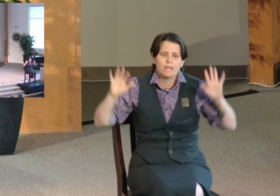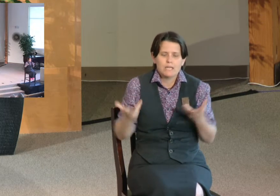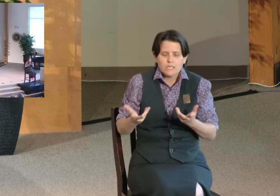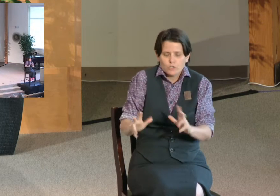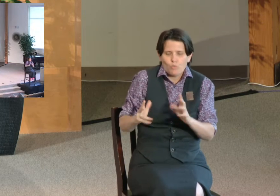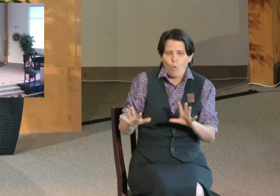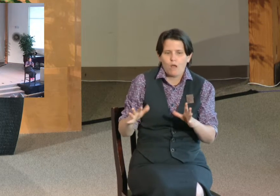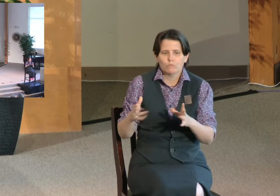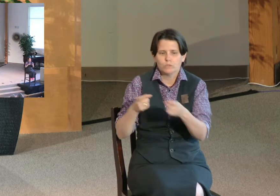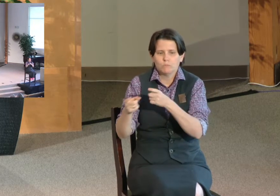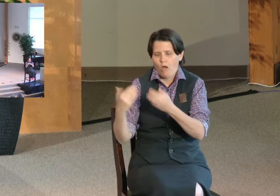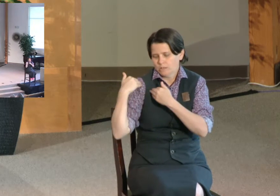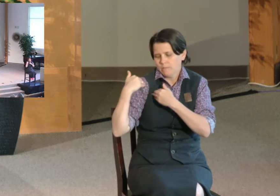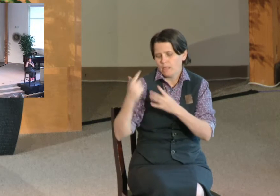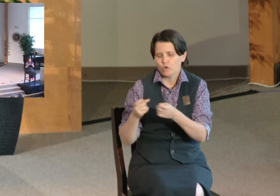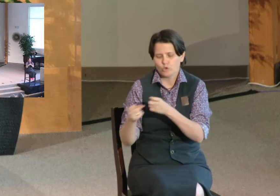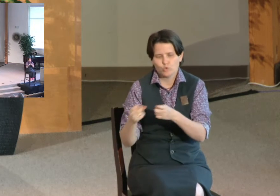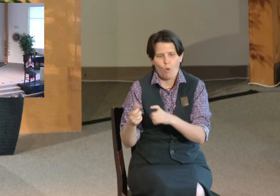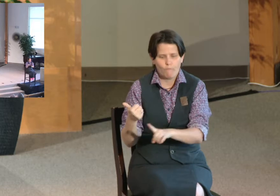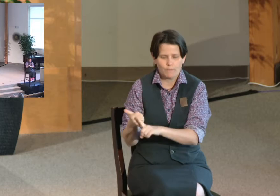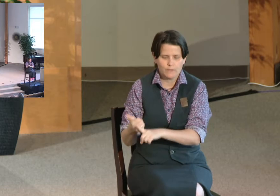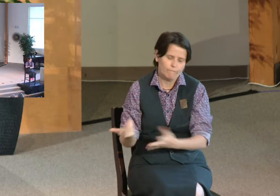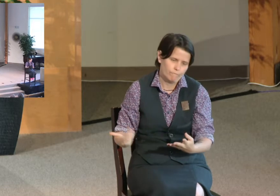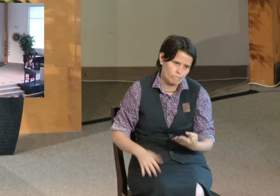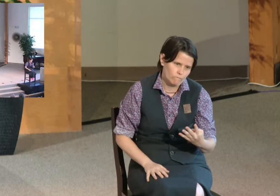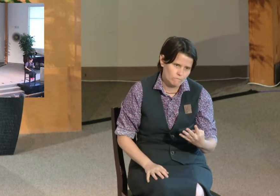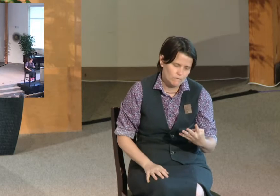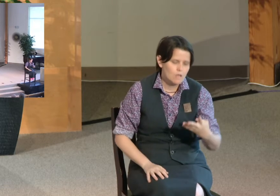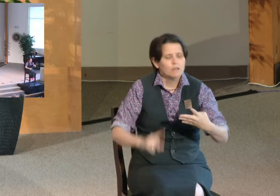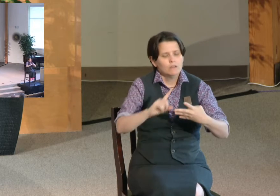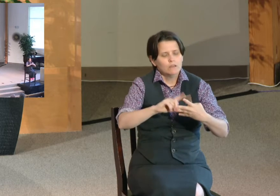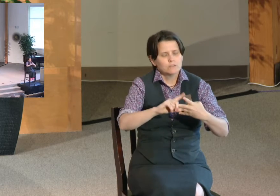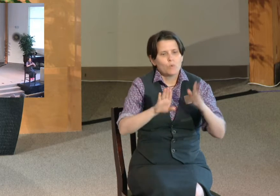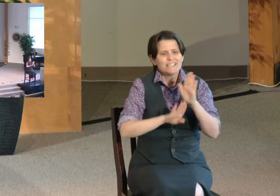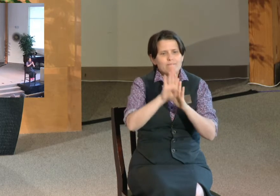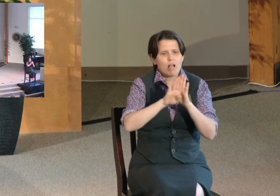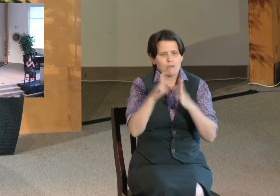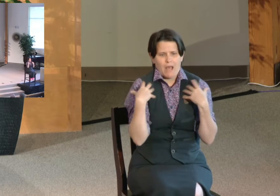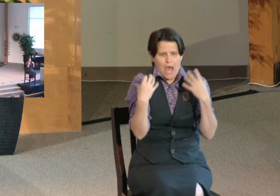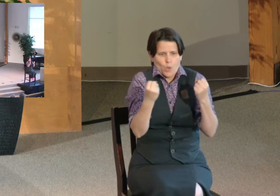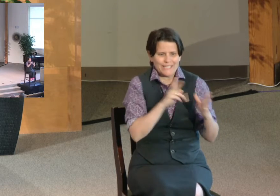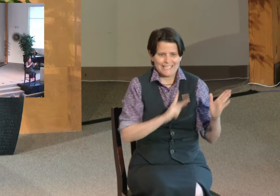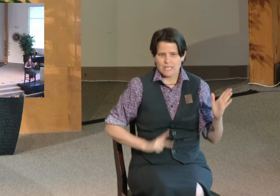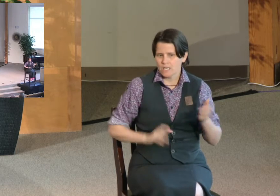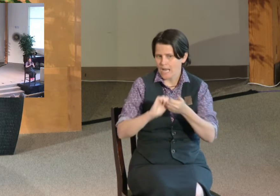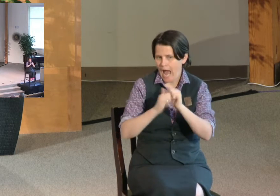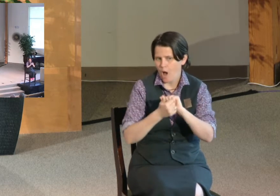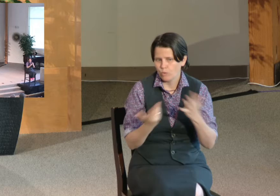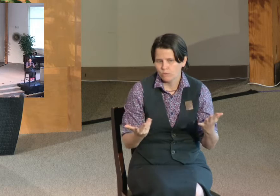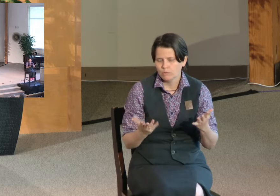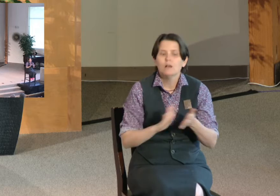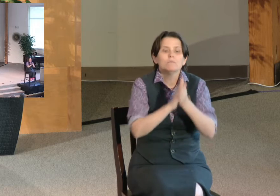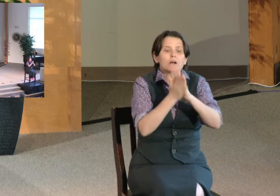So, how do you develop a healthy king? Once again, become a mentor. Find out what is your life's purpose. What are your